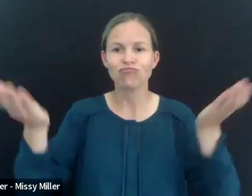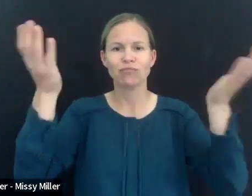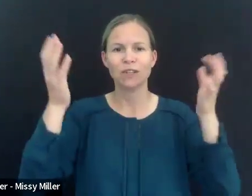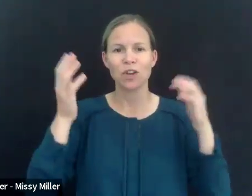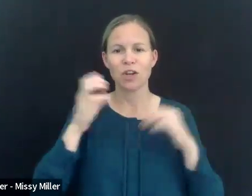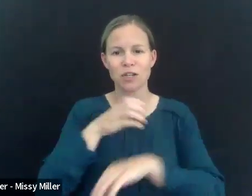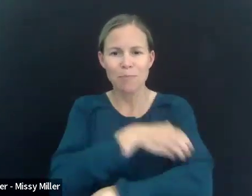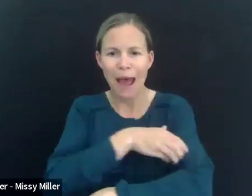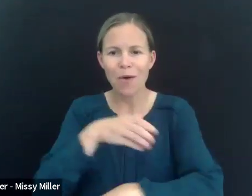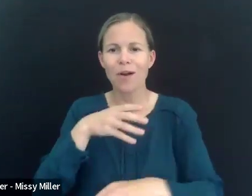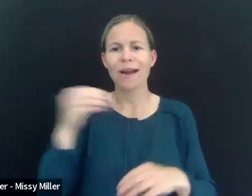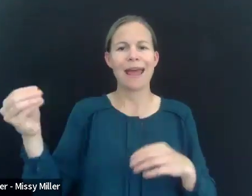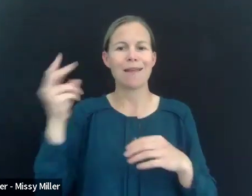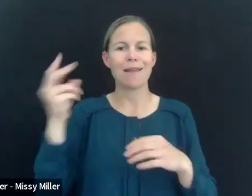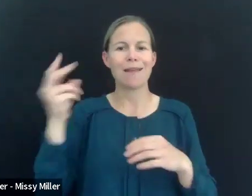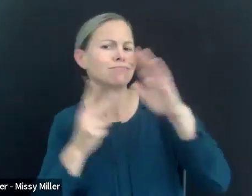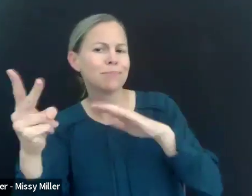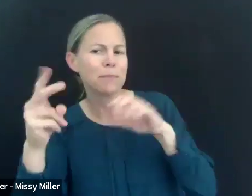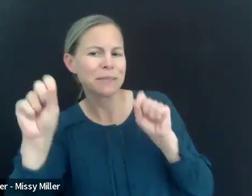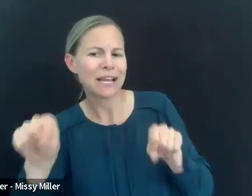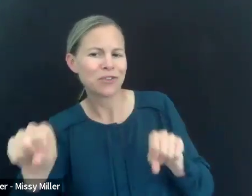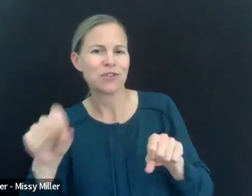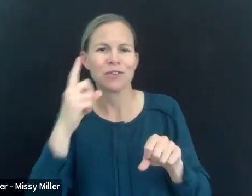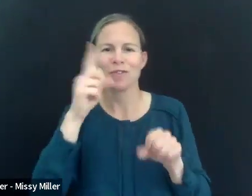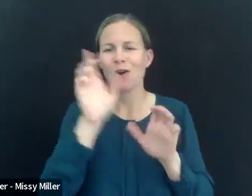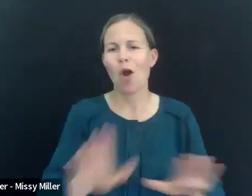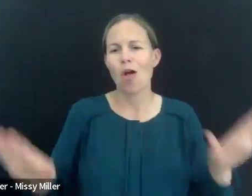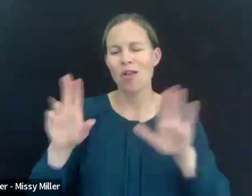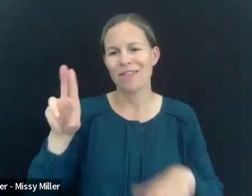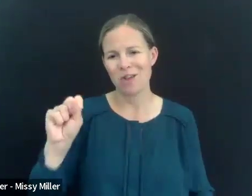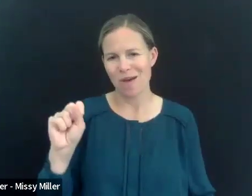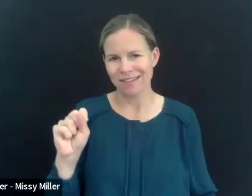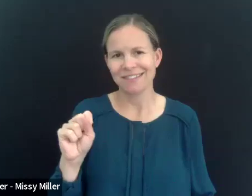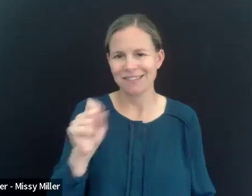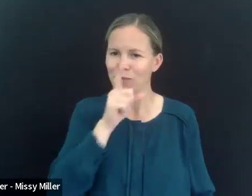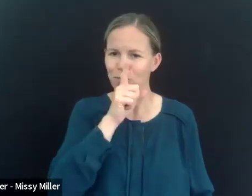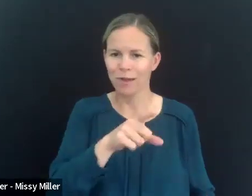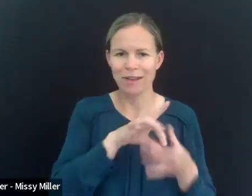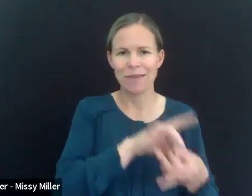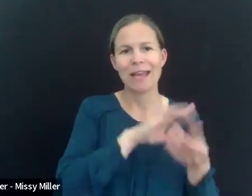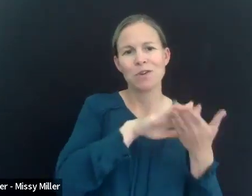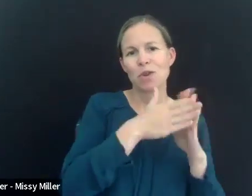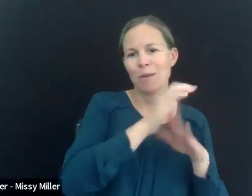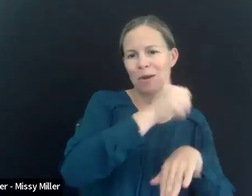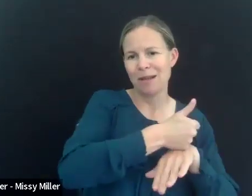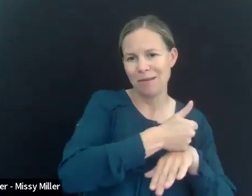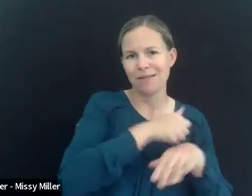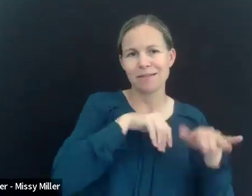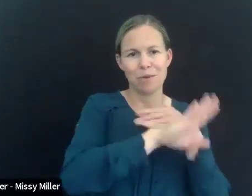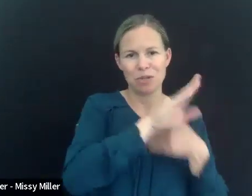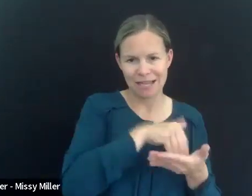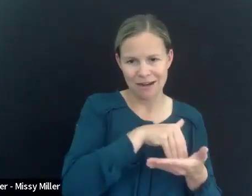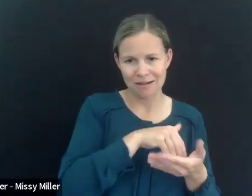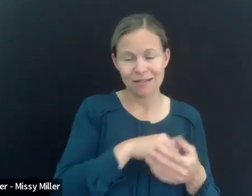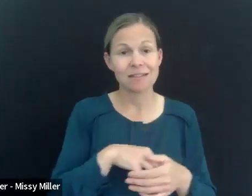and potential of birth centers, of all our birth centers, and particularly community-based birth centers. It's